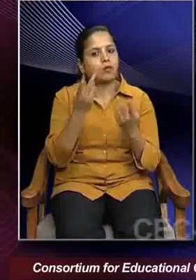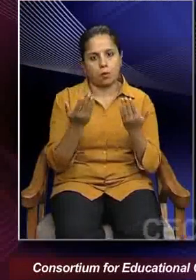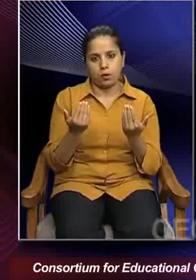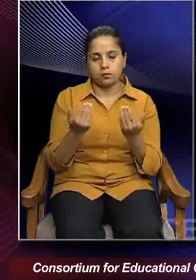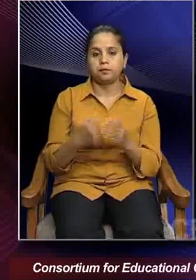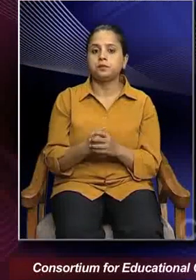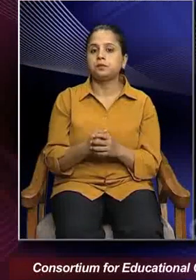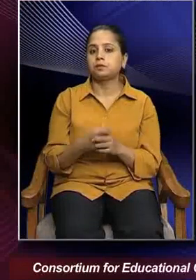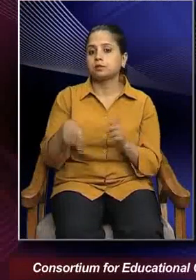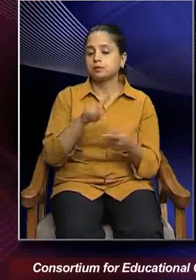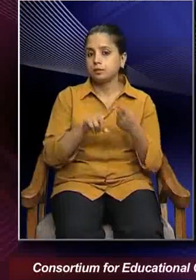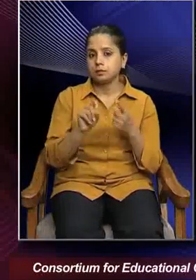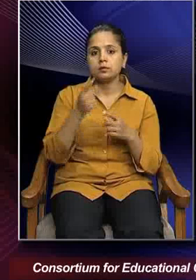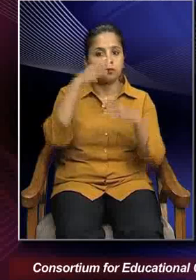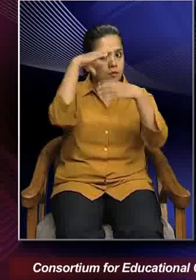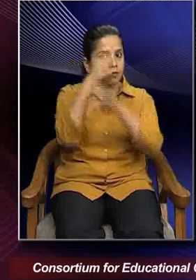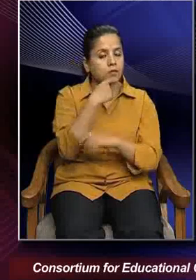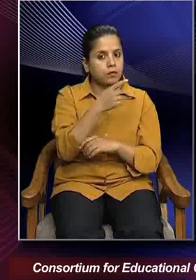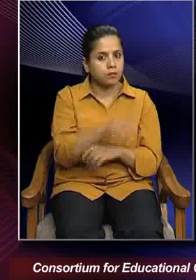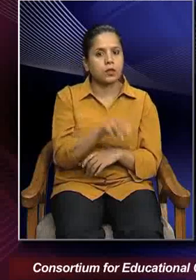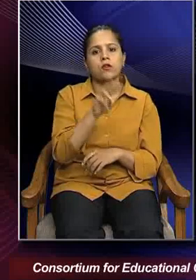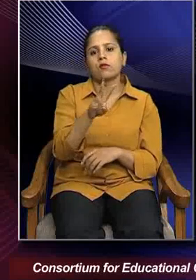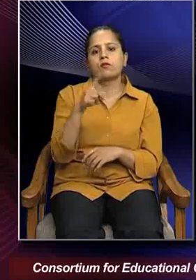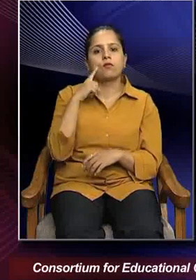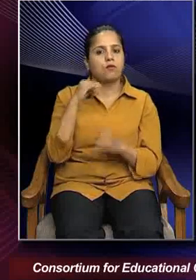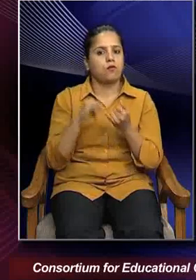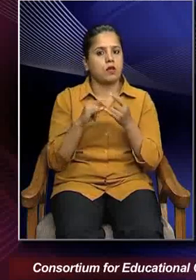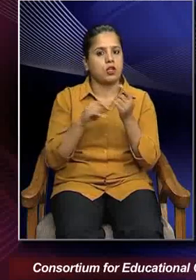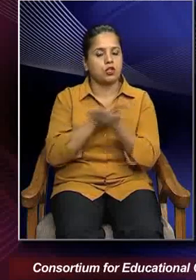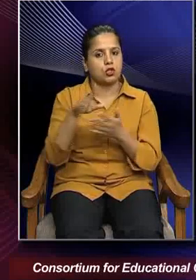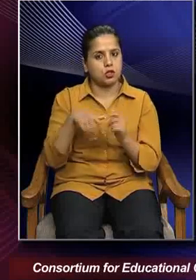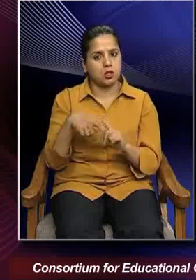So the primary focus of Vaiśeṣika